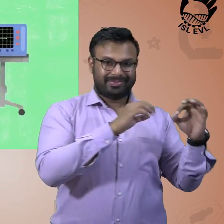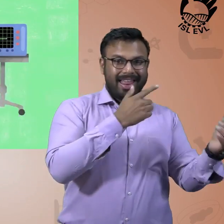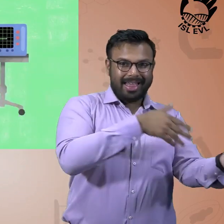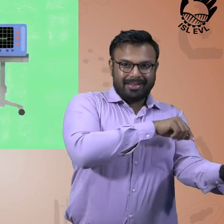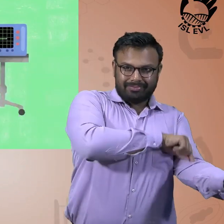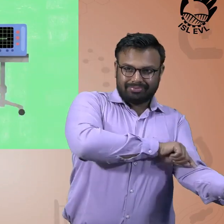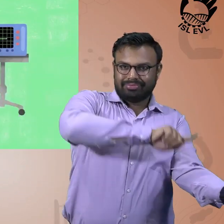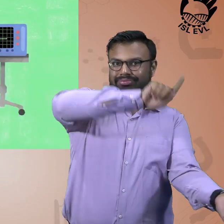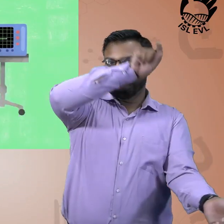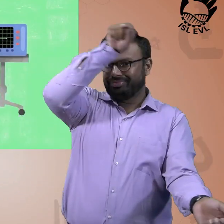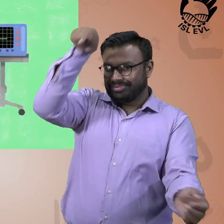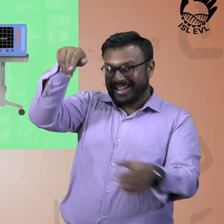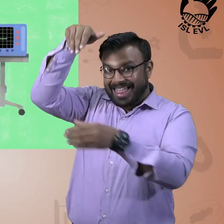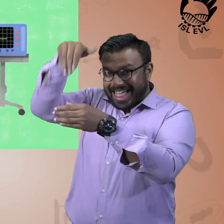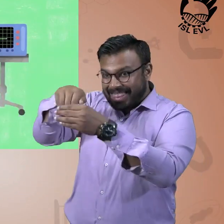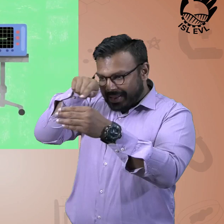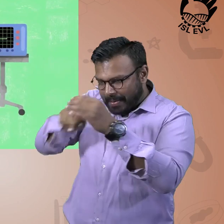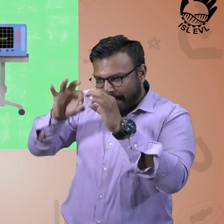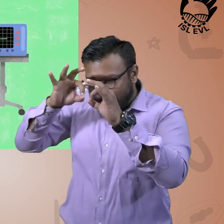it can become very dangerous,